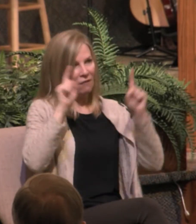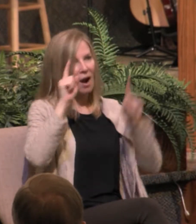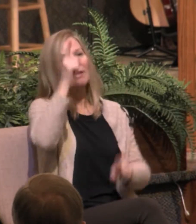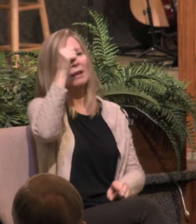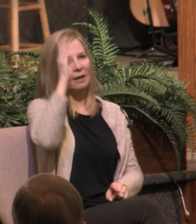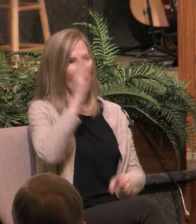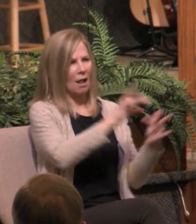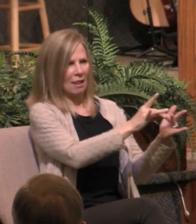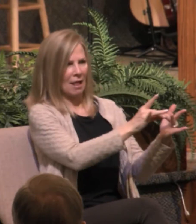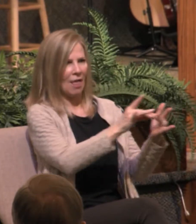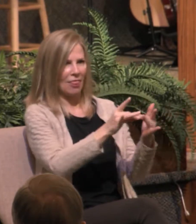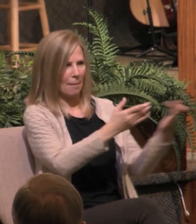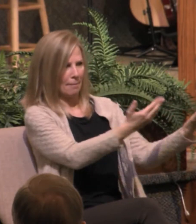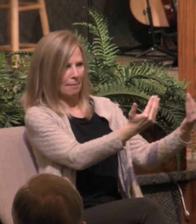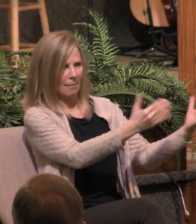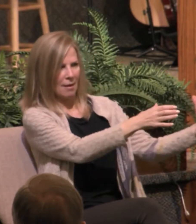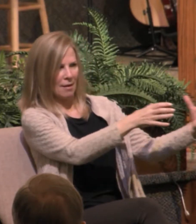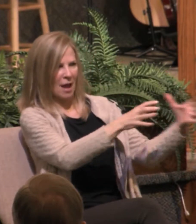by Moses.